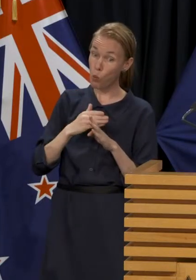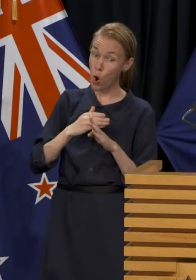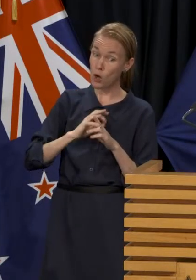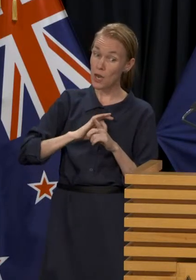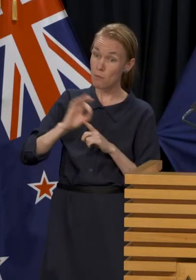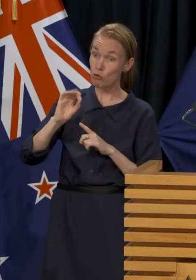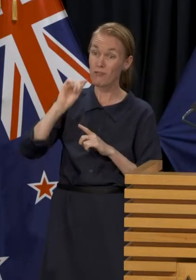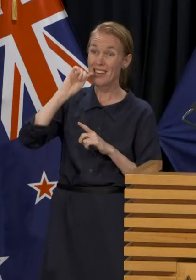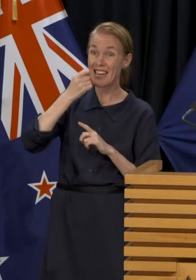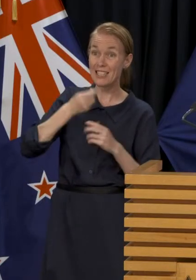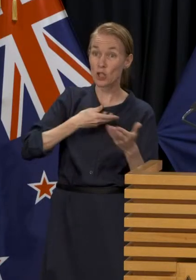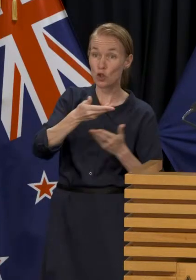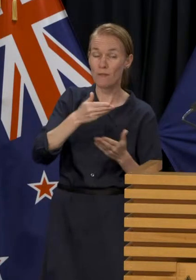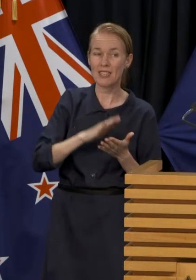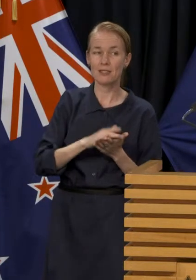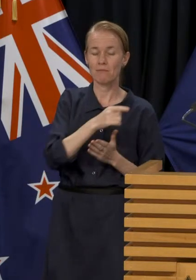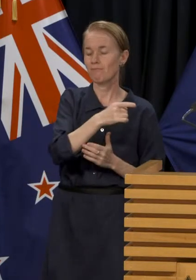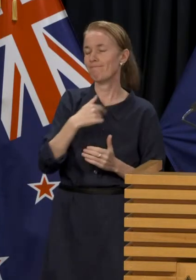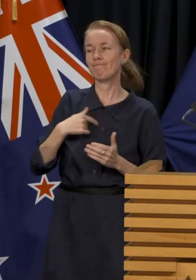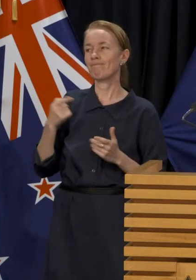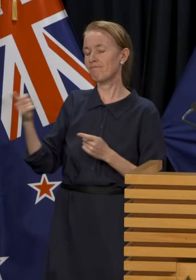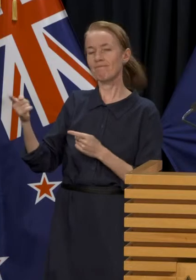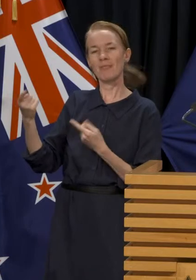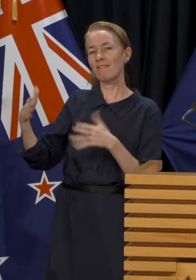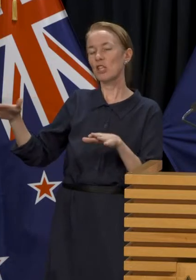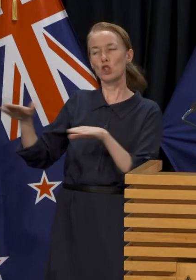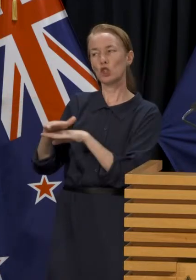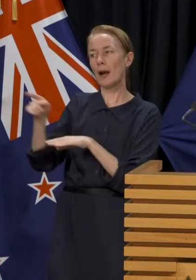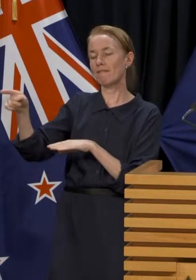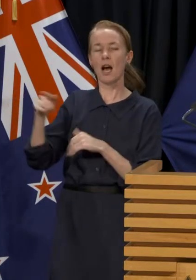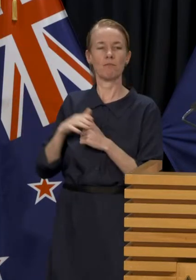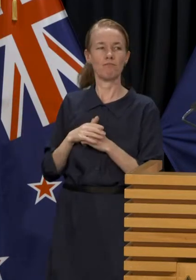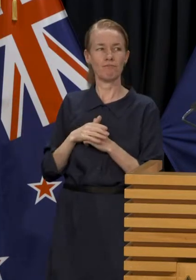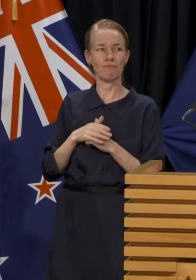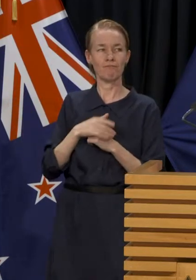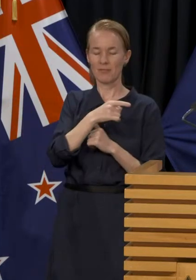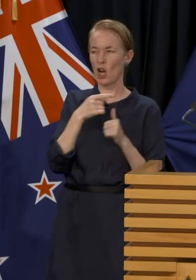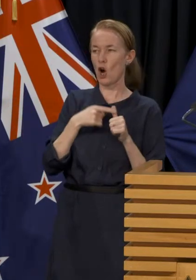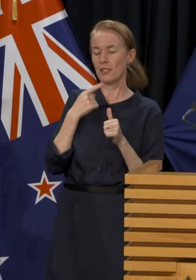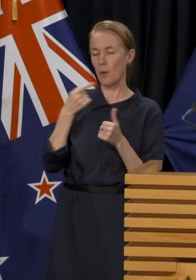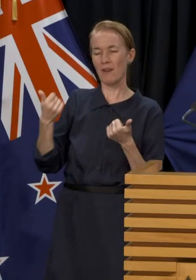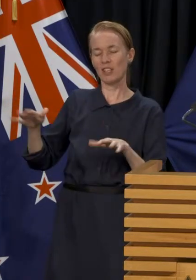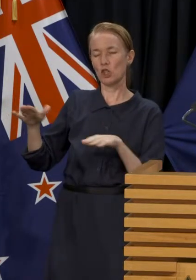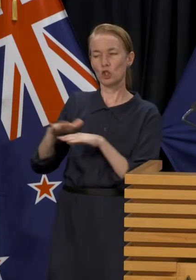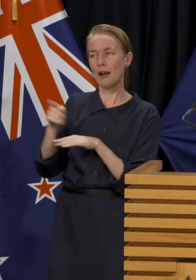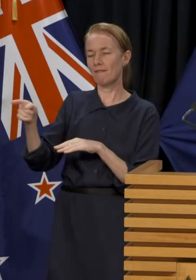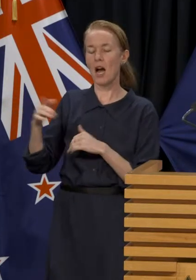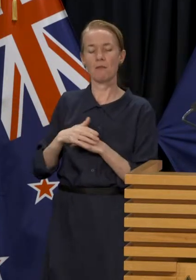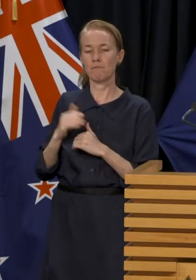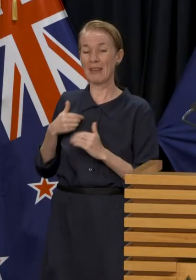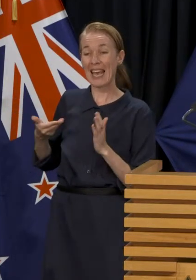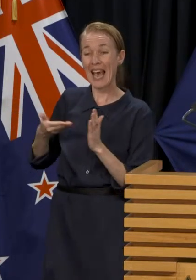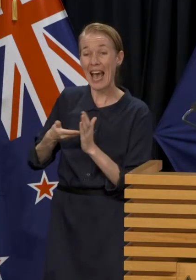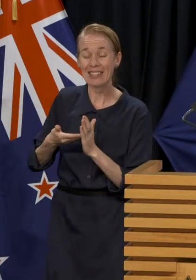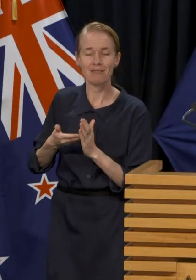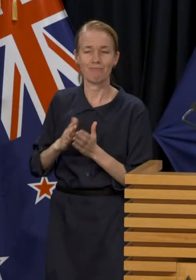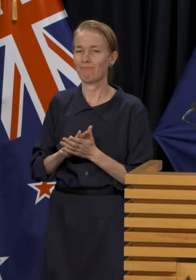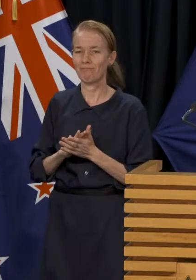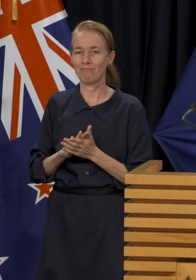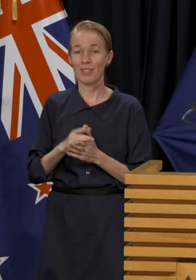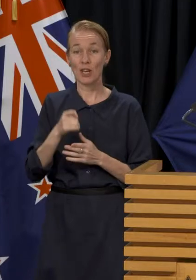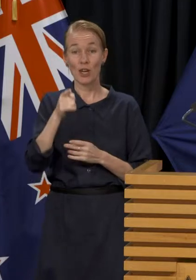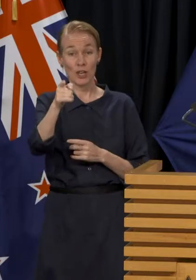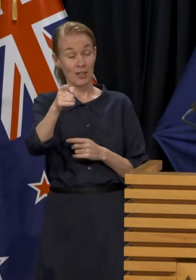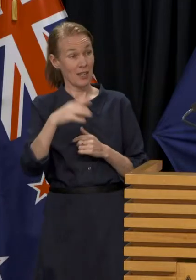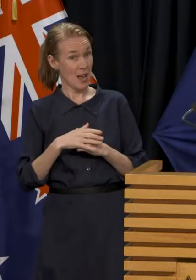your question comprehensively. You must have a view on whether we need more access to dental care.